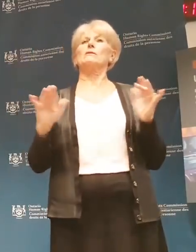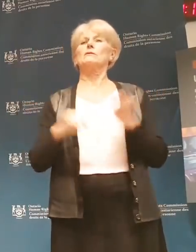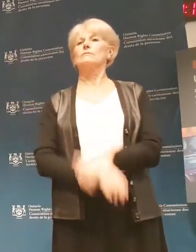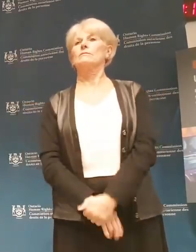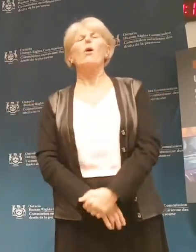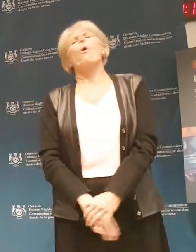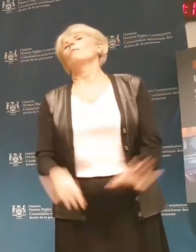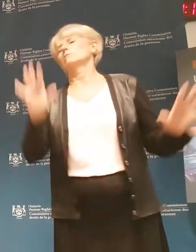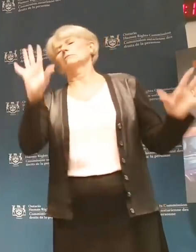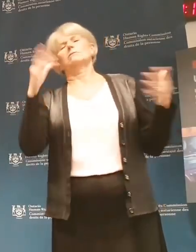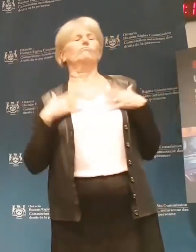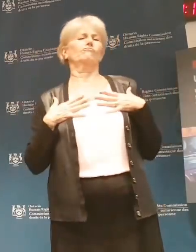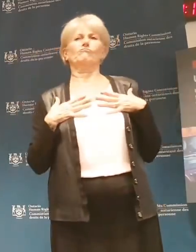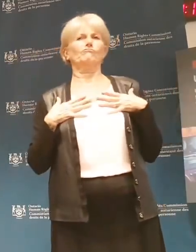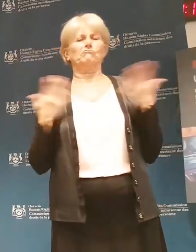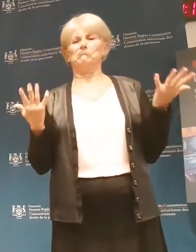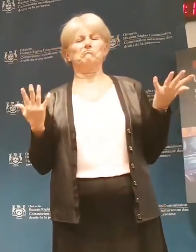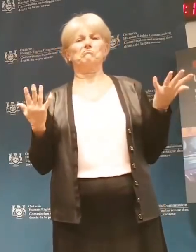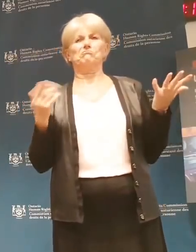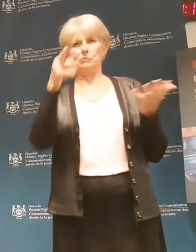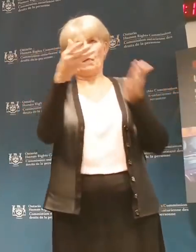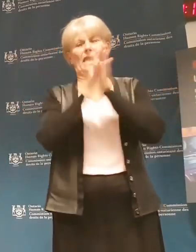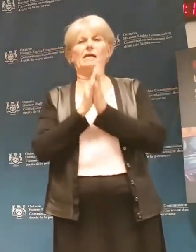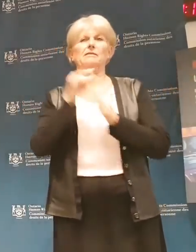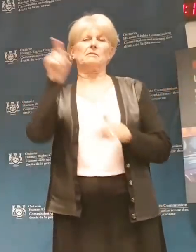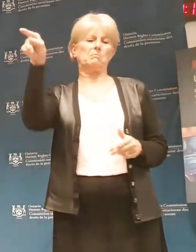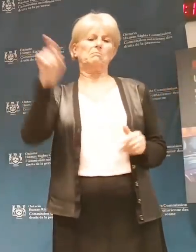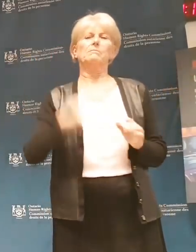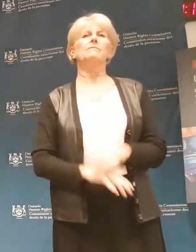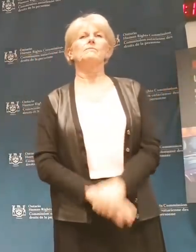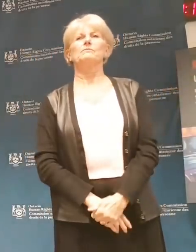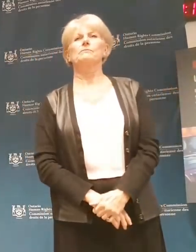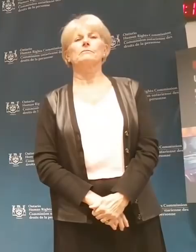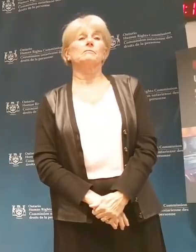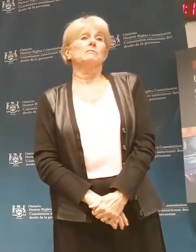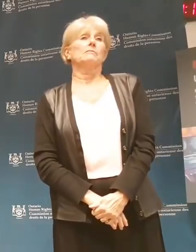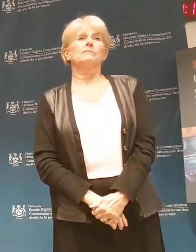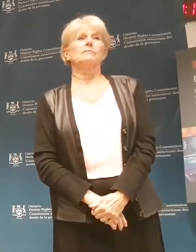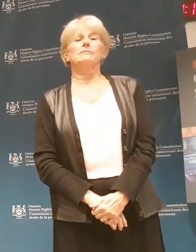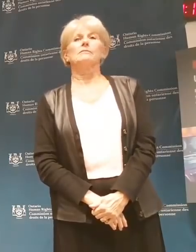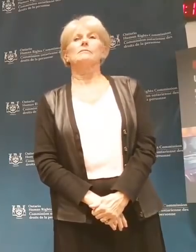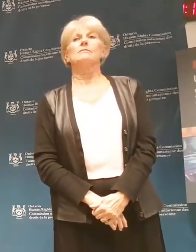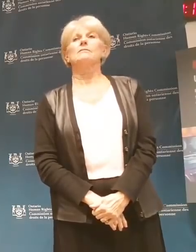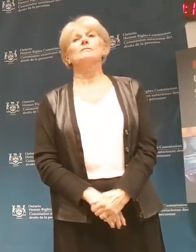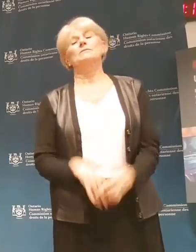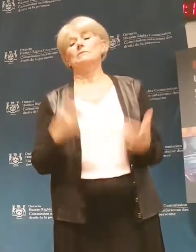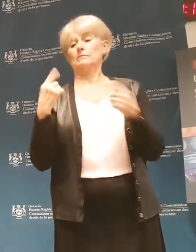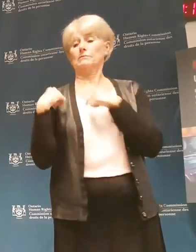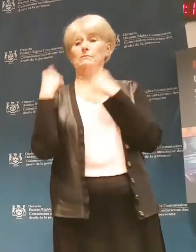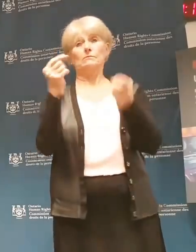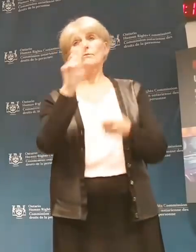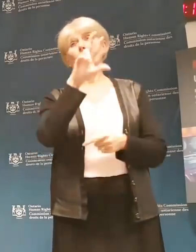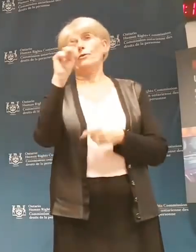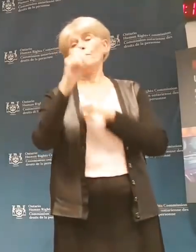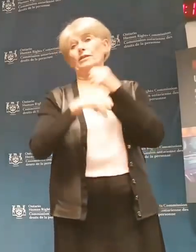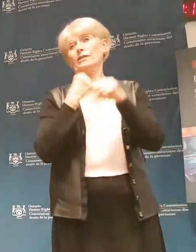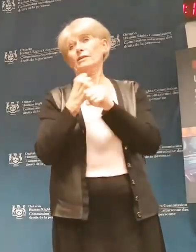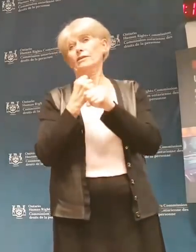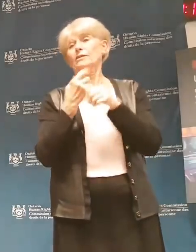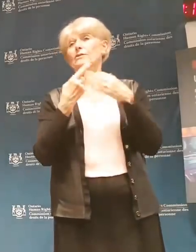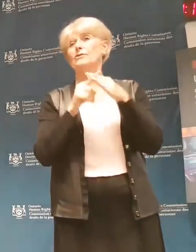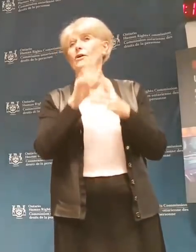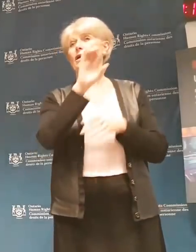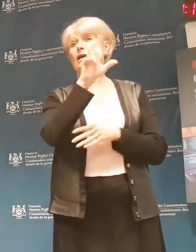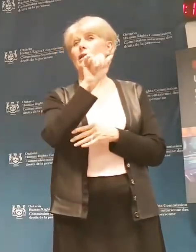I don't want to, that's, I think, a question best asked to them. What we know is that over the past 30 years, starting with the Claire